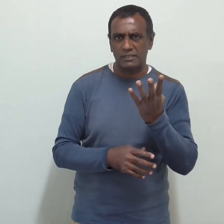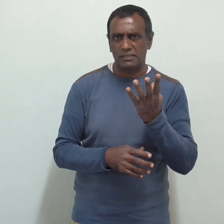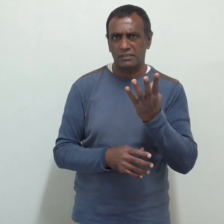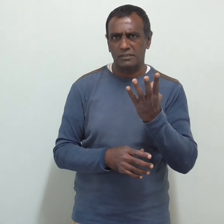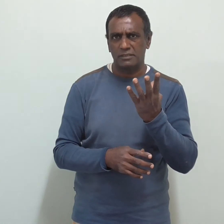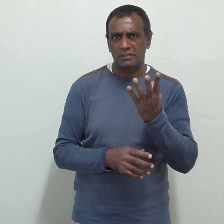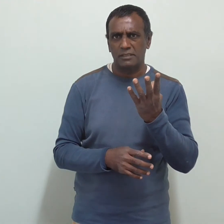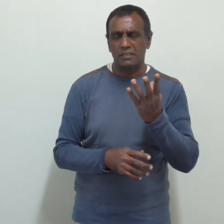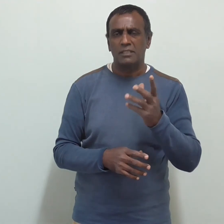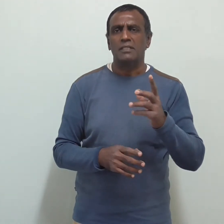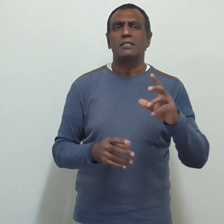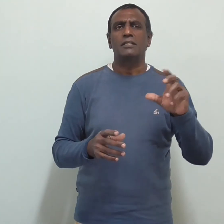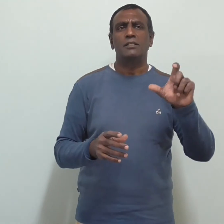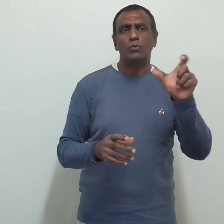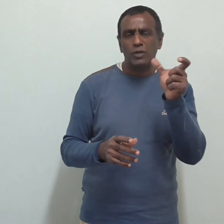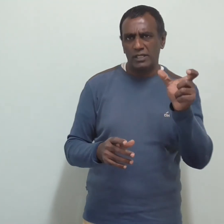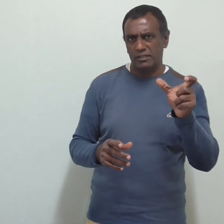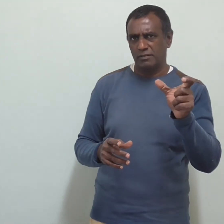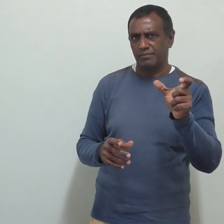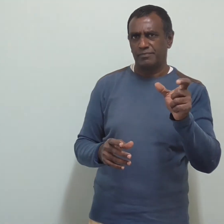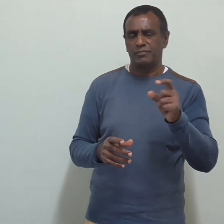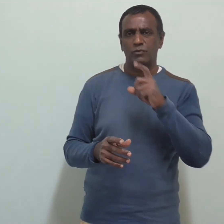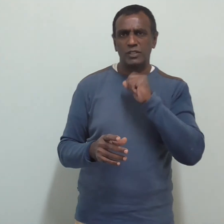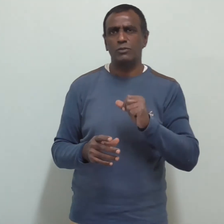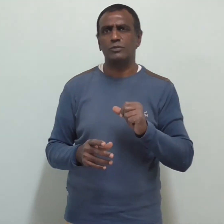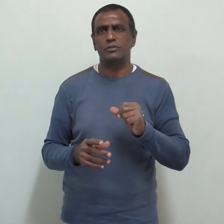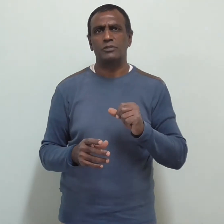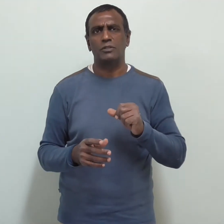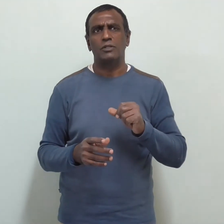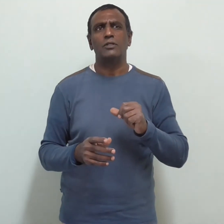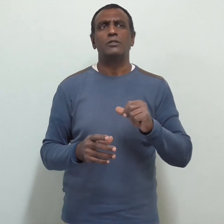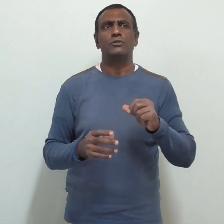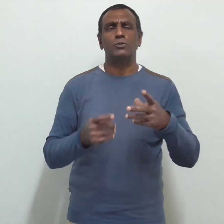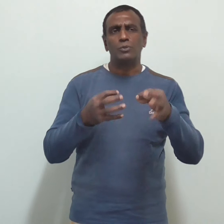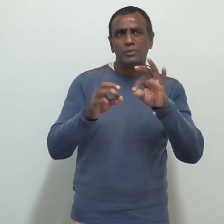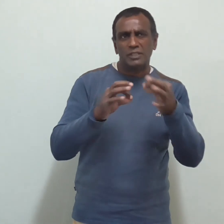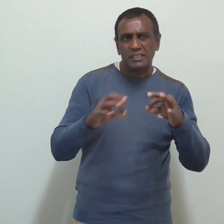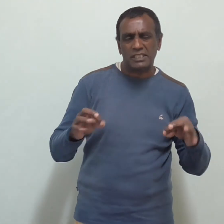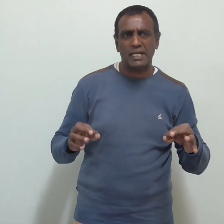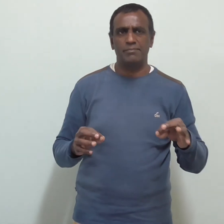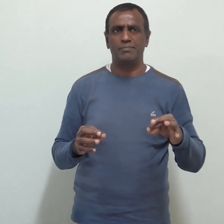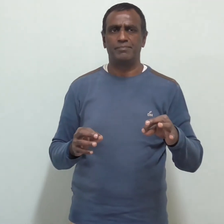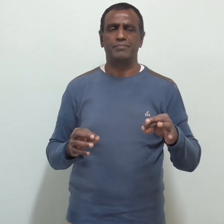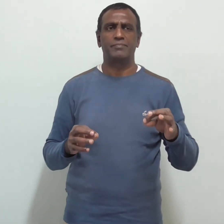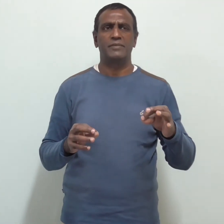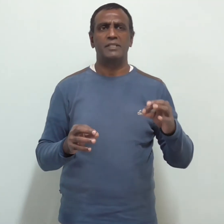plants. The word we use to describe